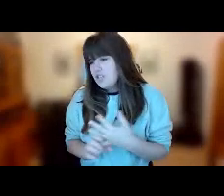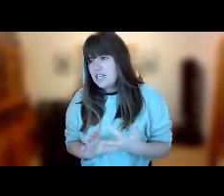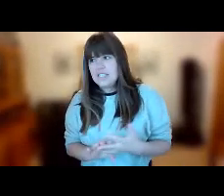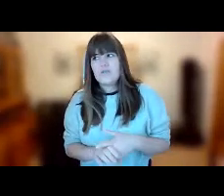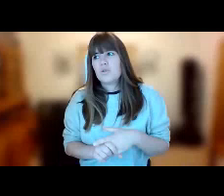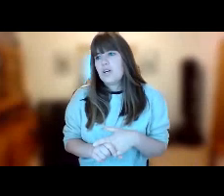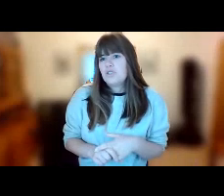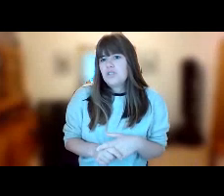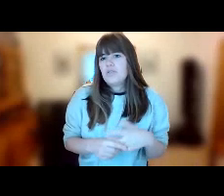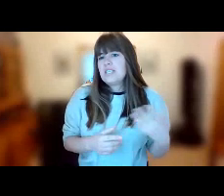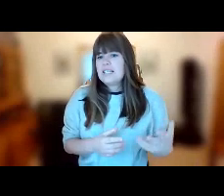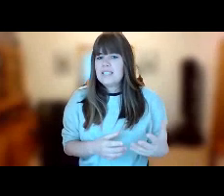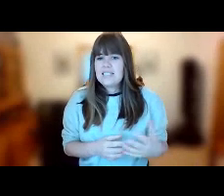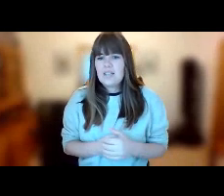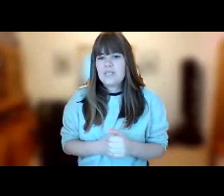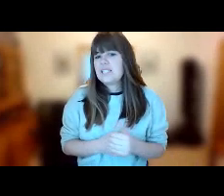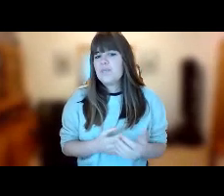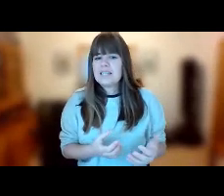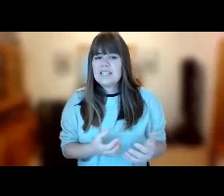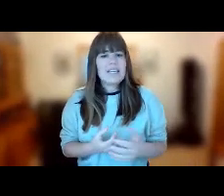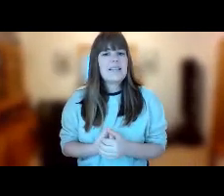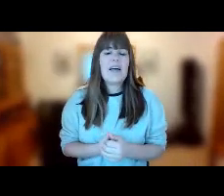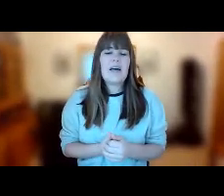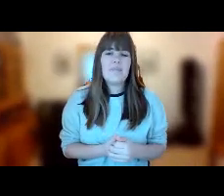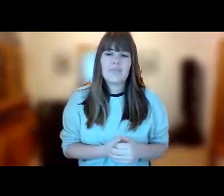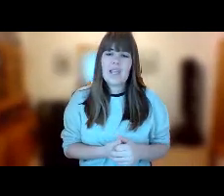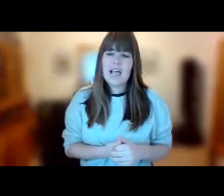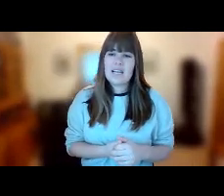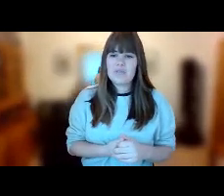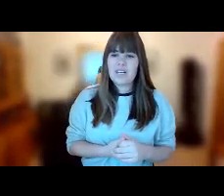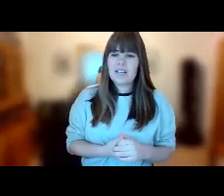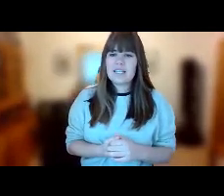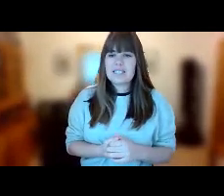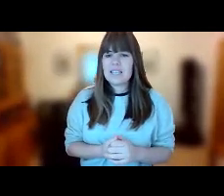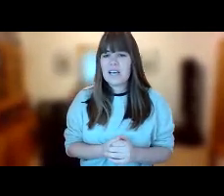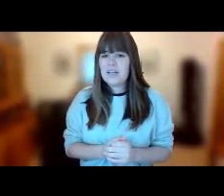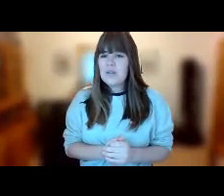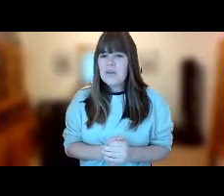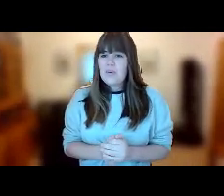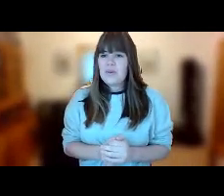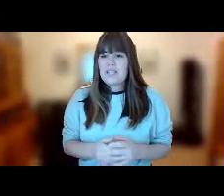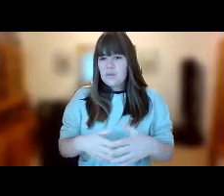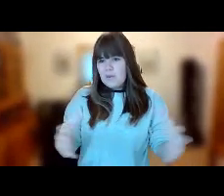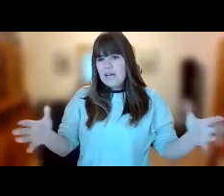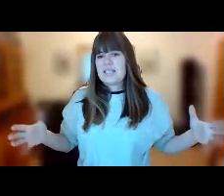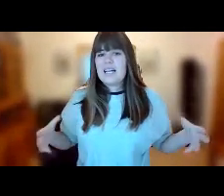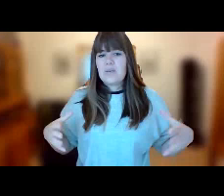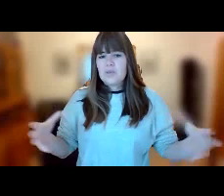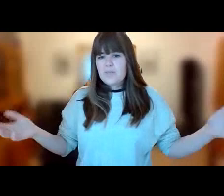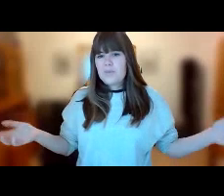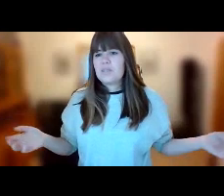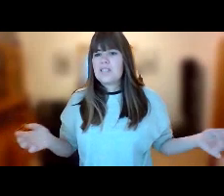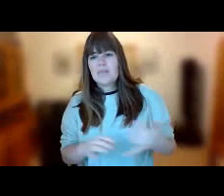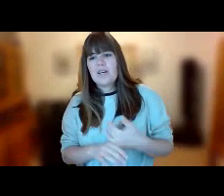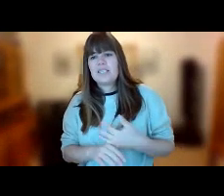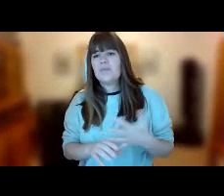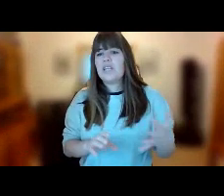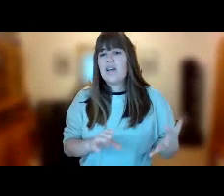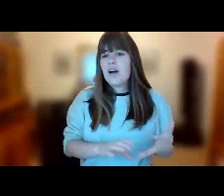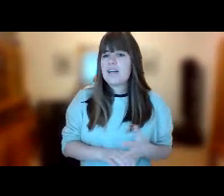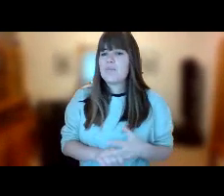based off gender or culture or identity or disability, and recognising that it's all about understanding what's important